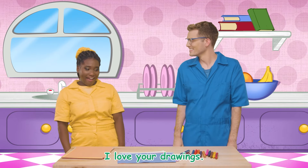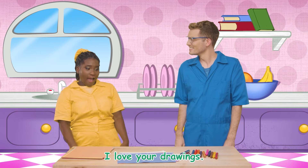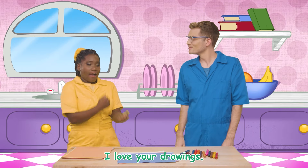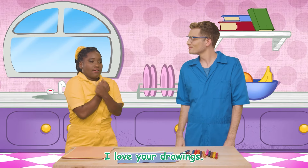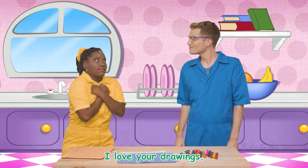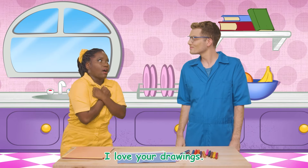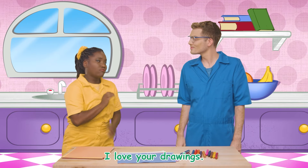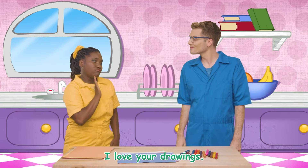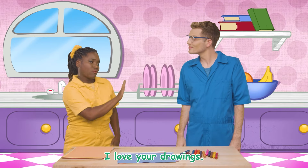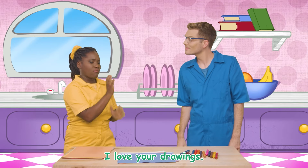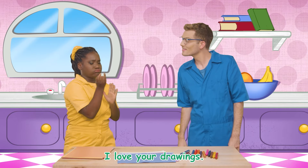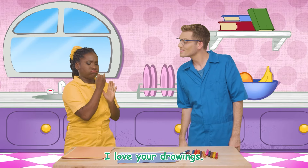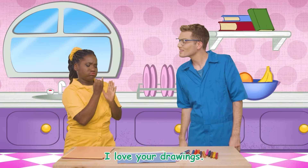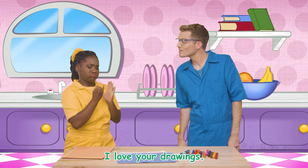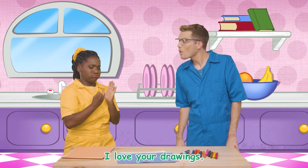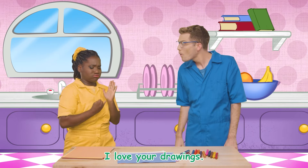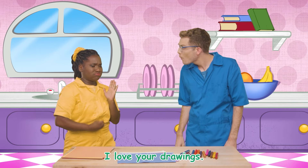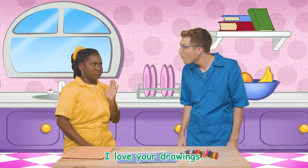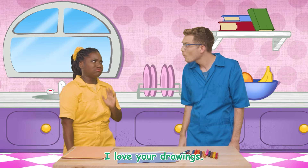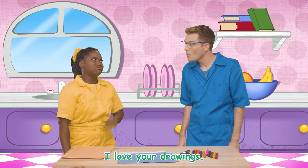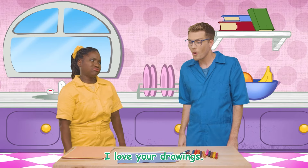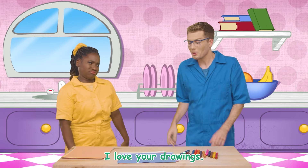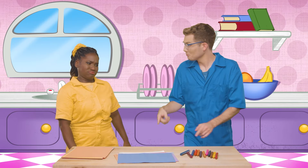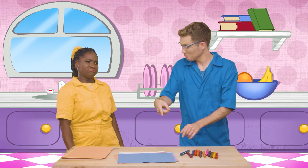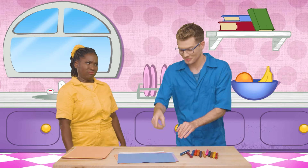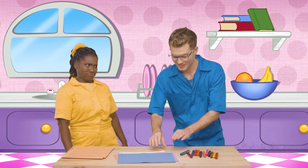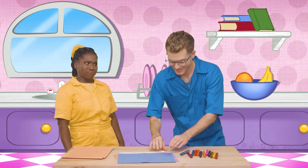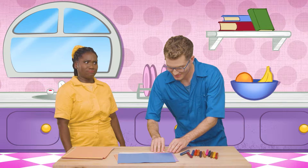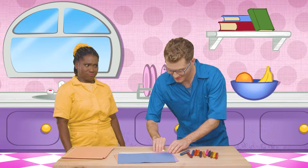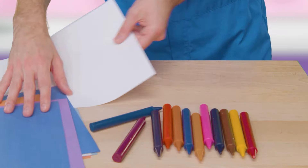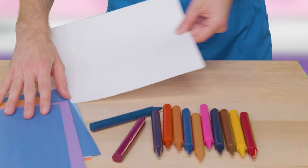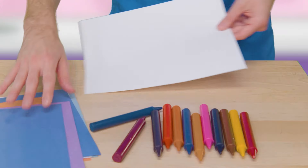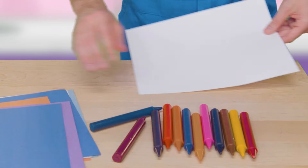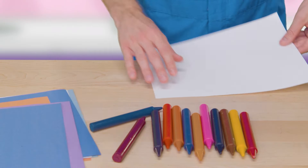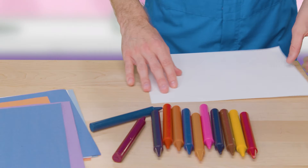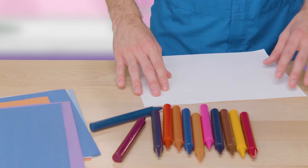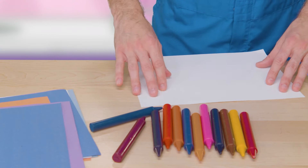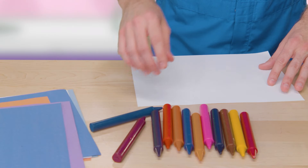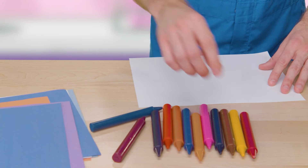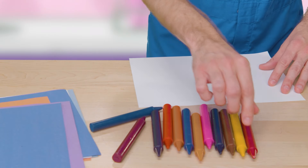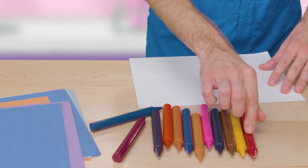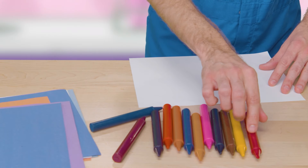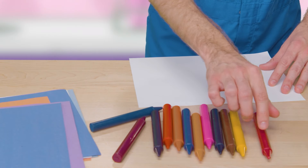I love your drawings.